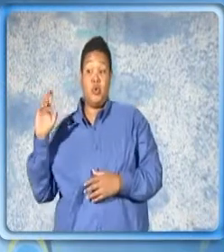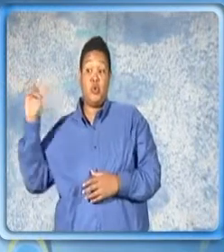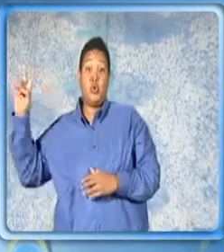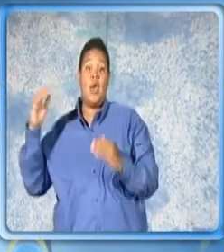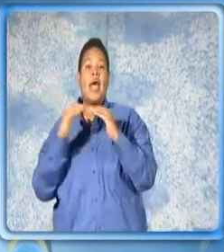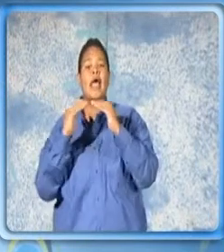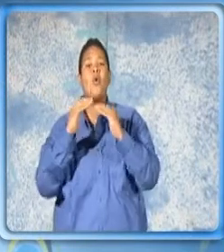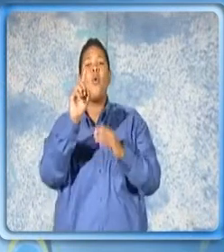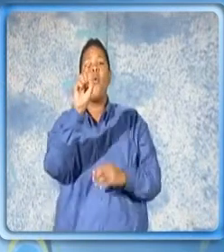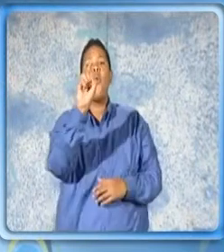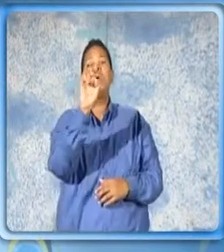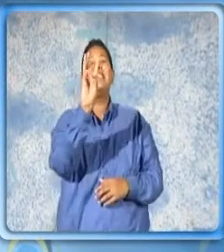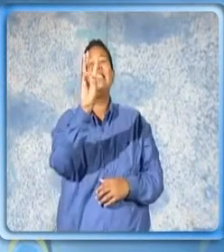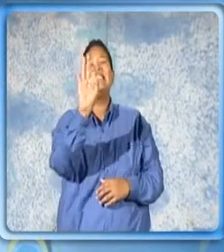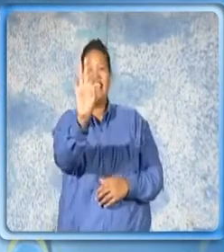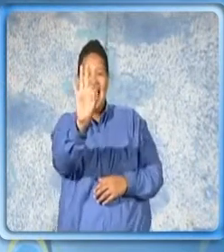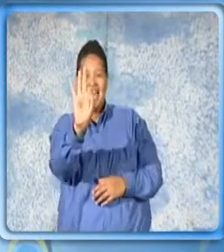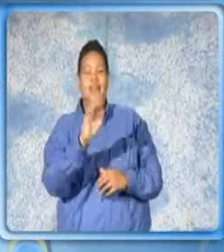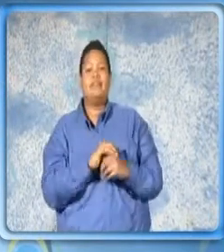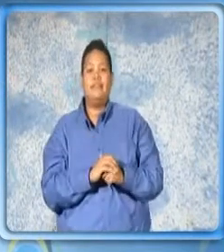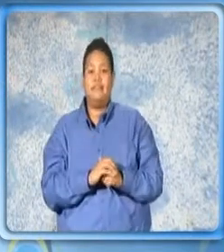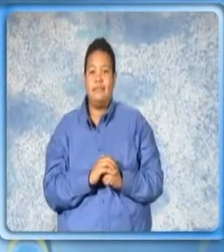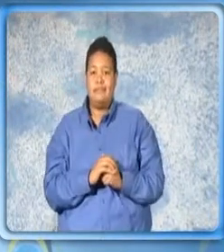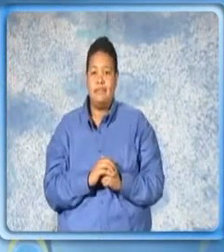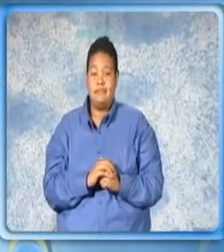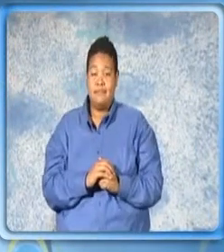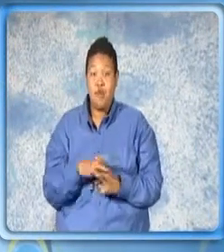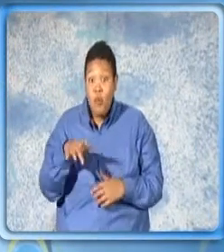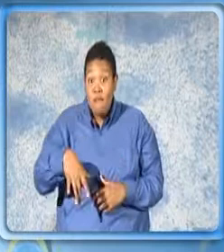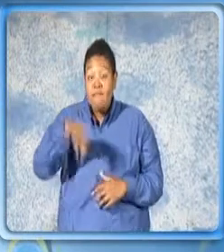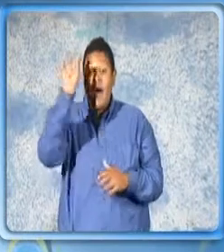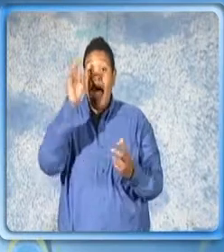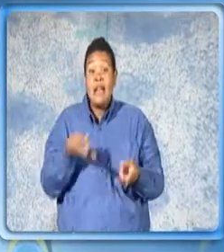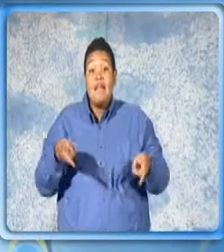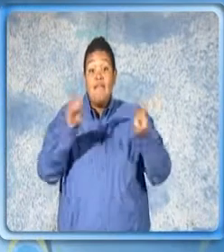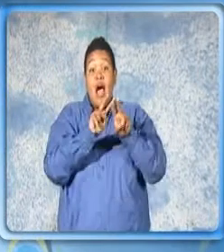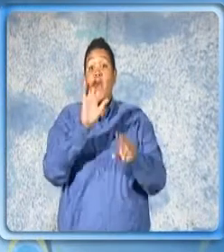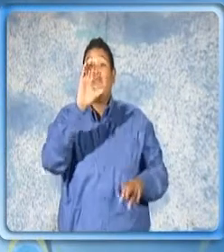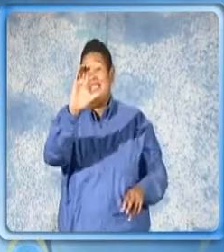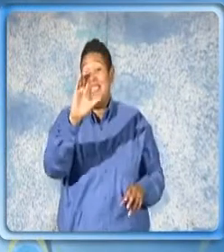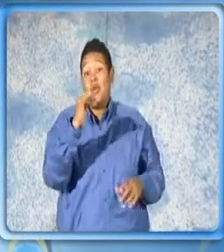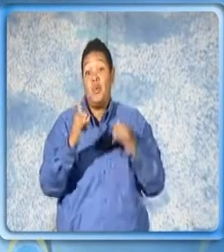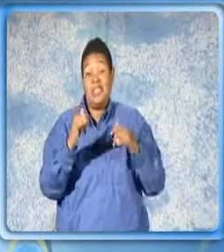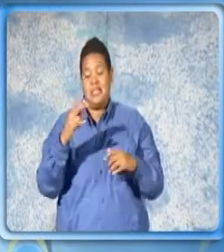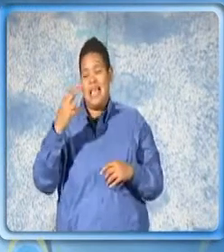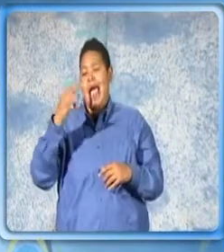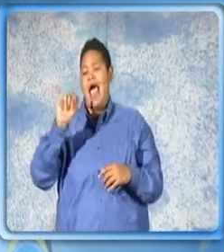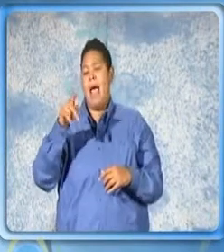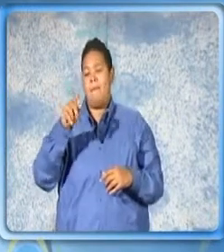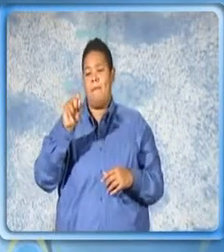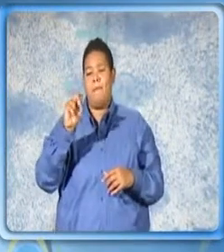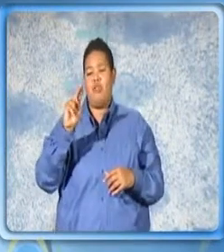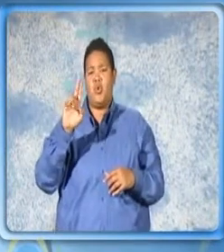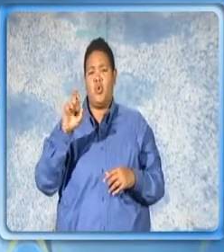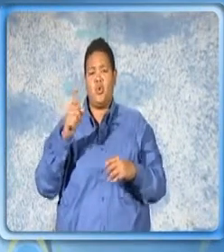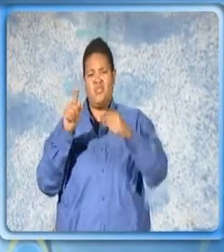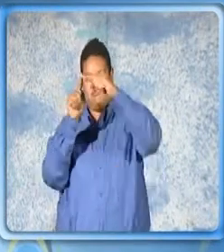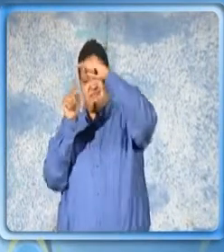equals 169. To find the value of C, which is the hypotenuse,